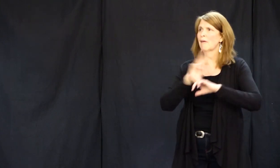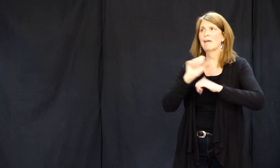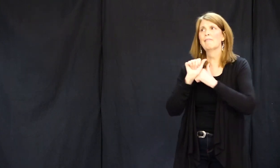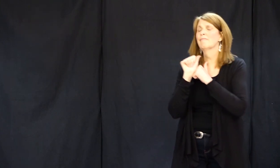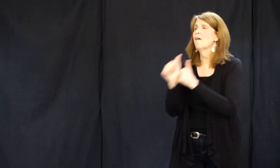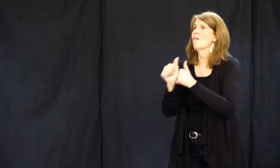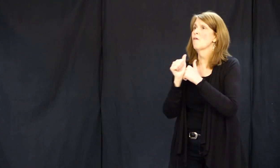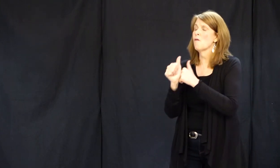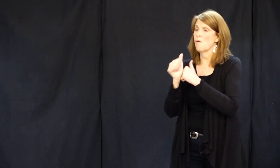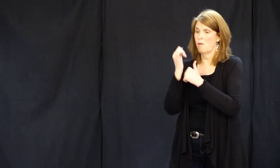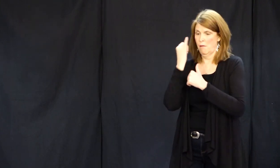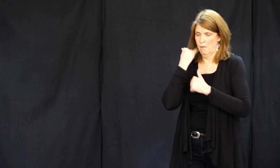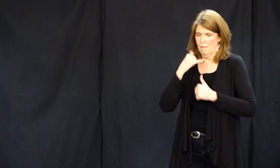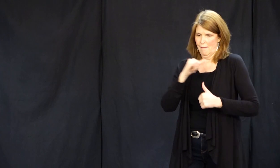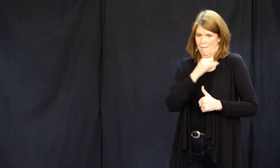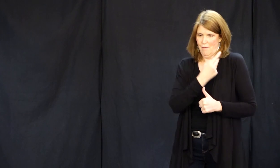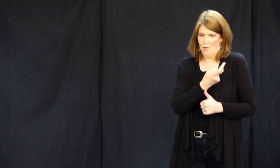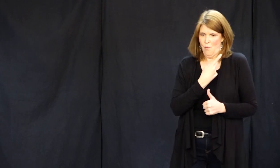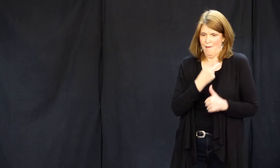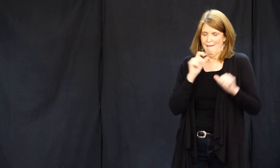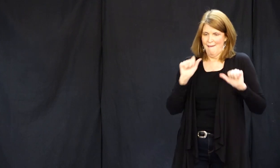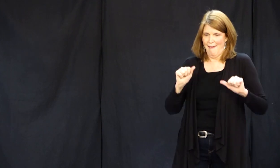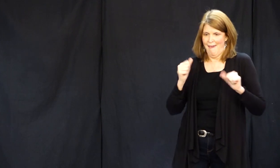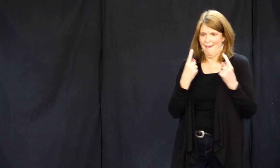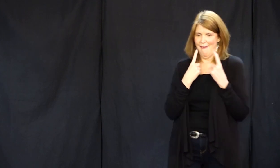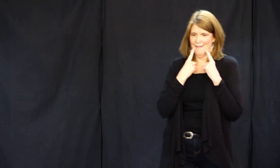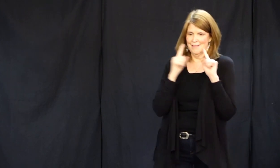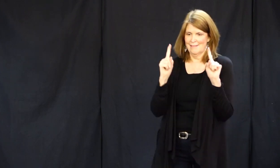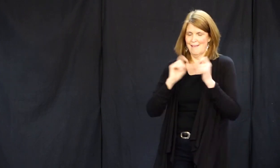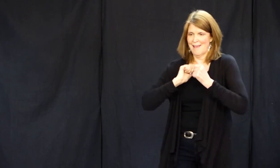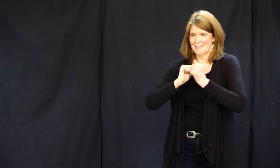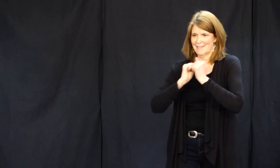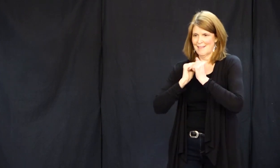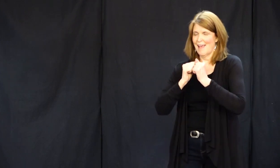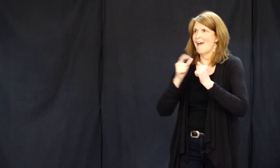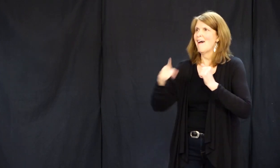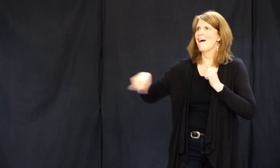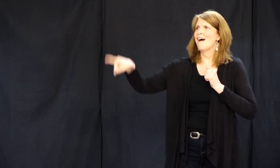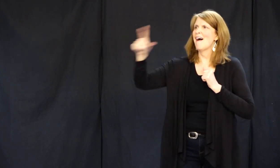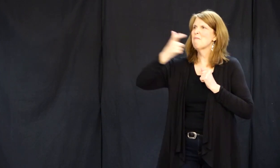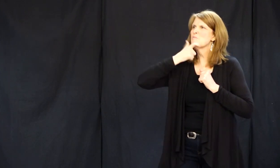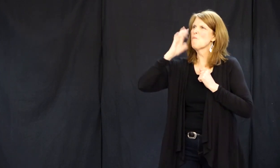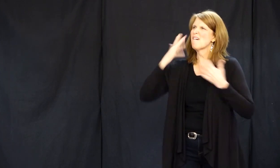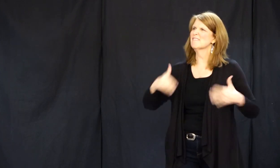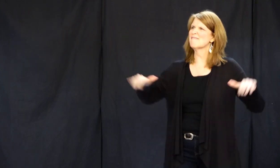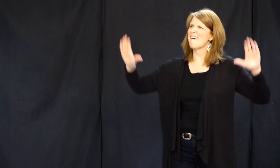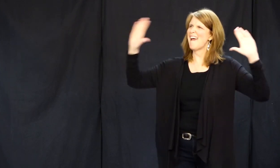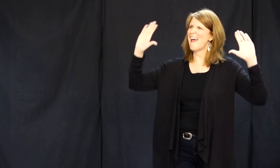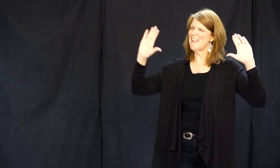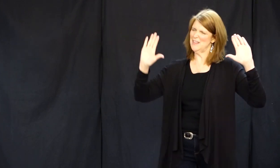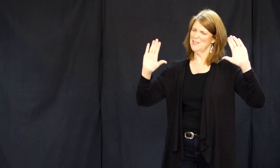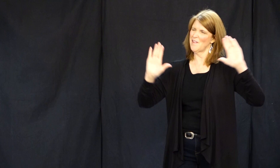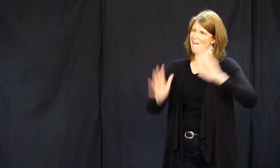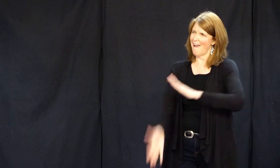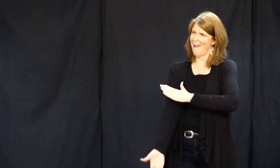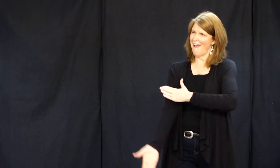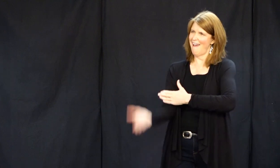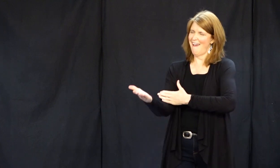we manage to get this right, they'll surrender my early life. The